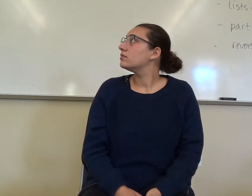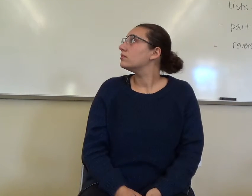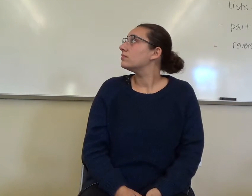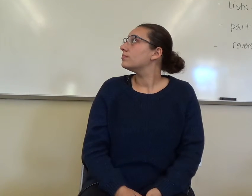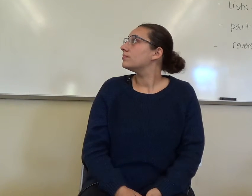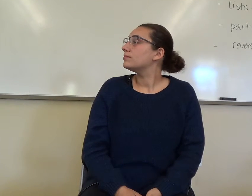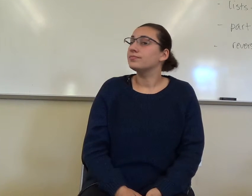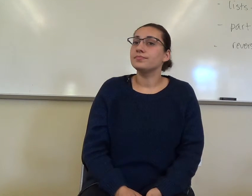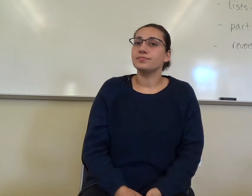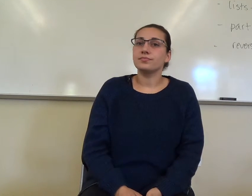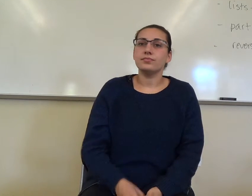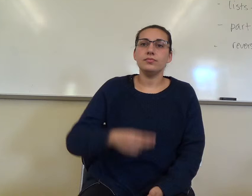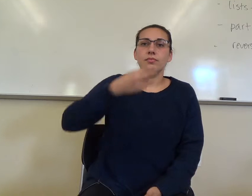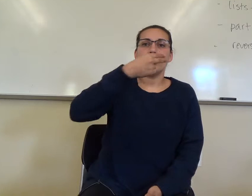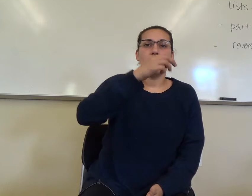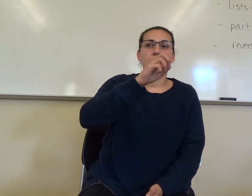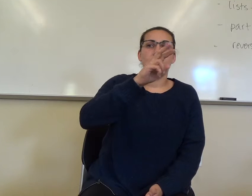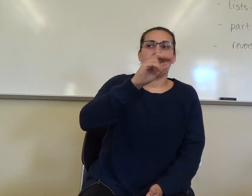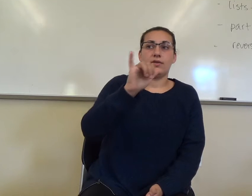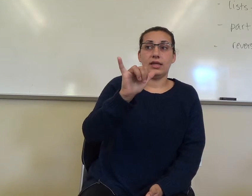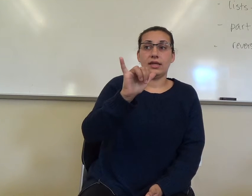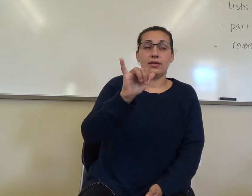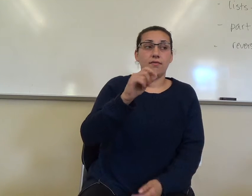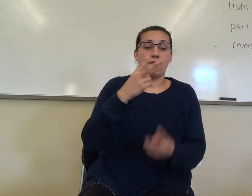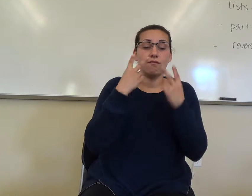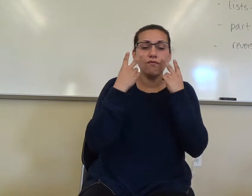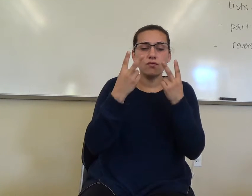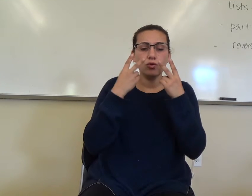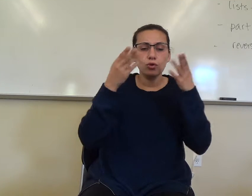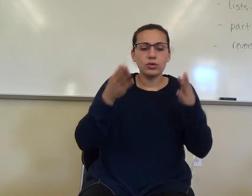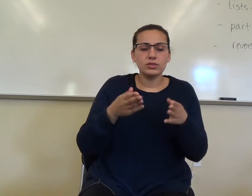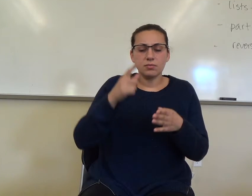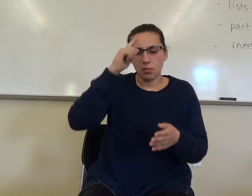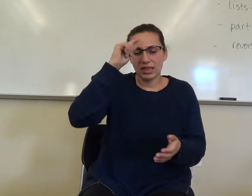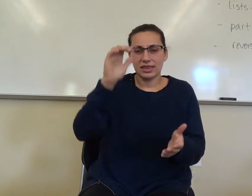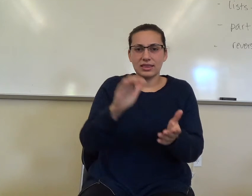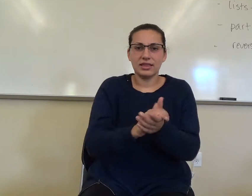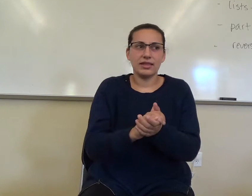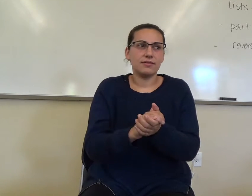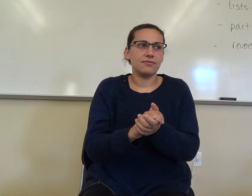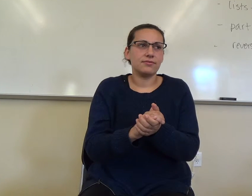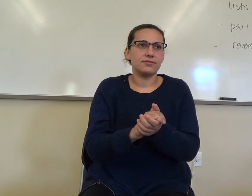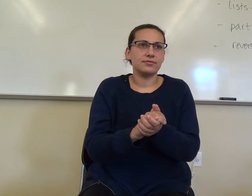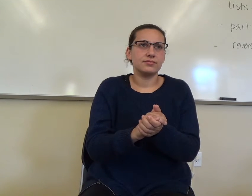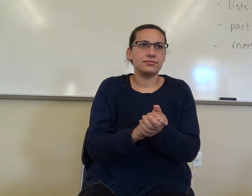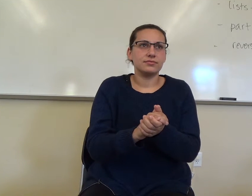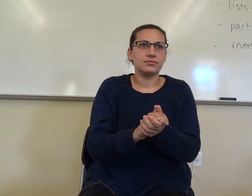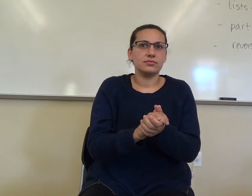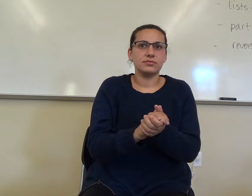Heavy viewers believe it's on the upswing. People who don't watch much TV